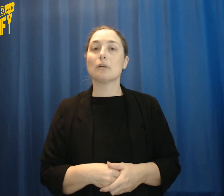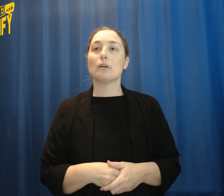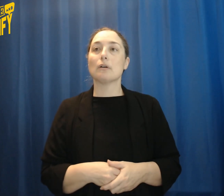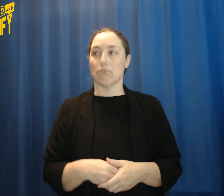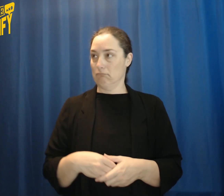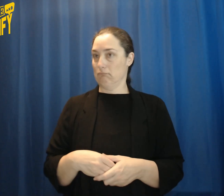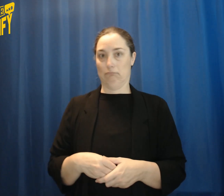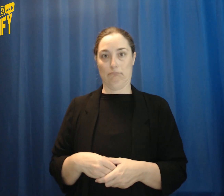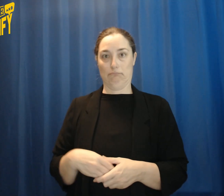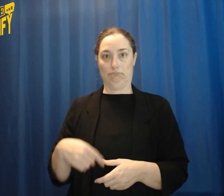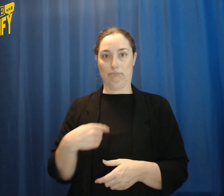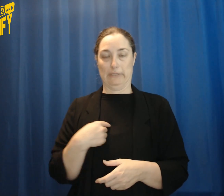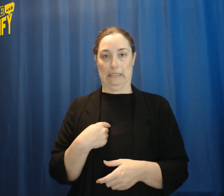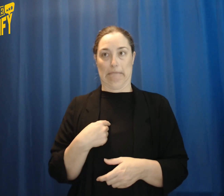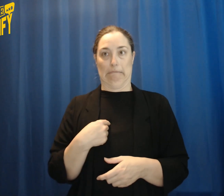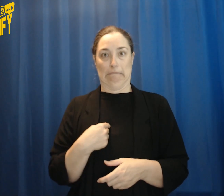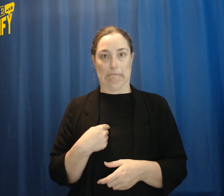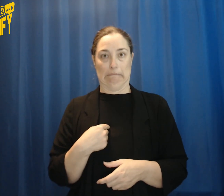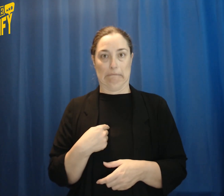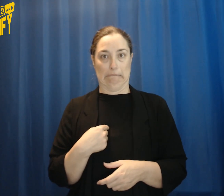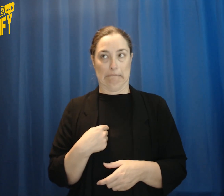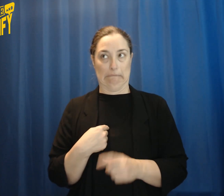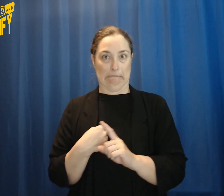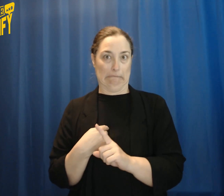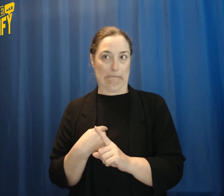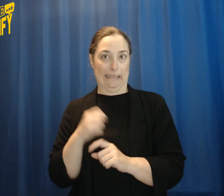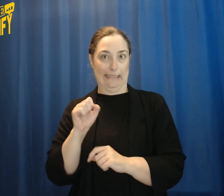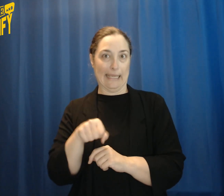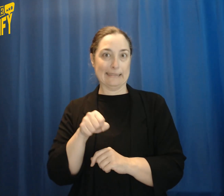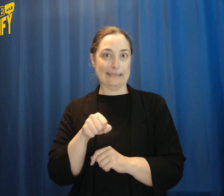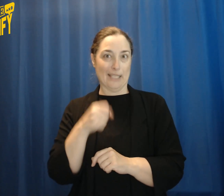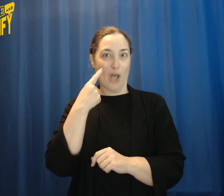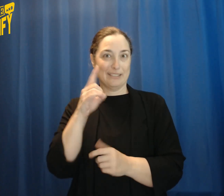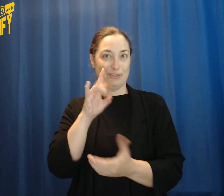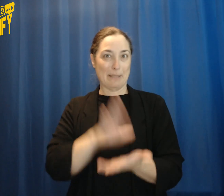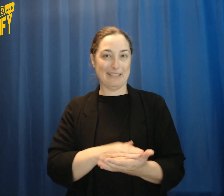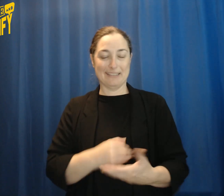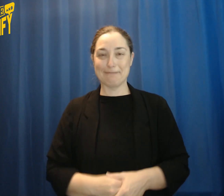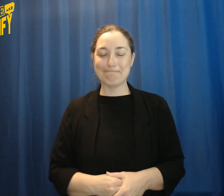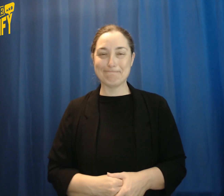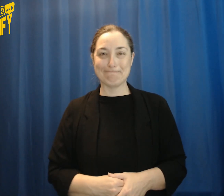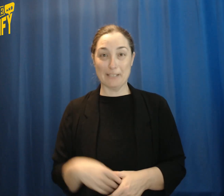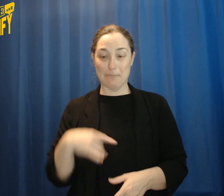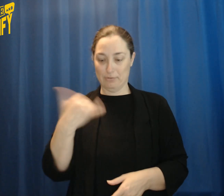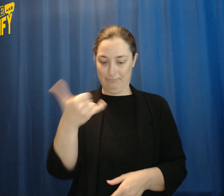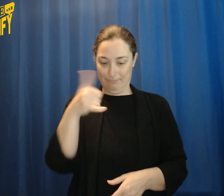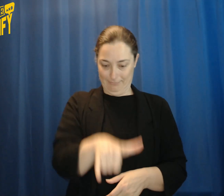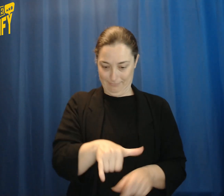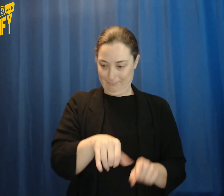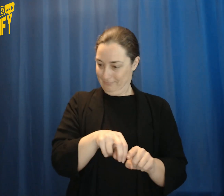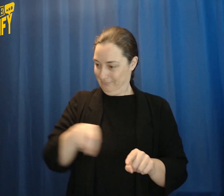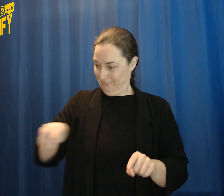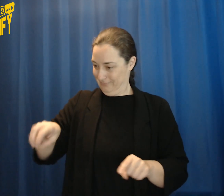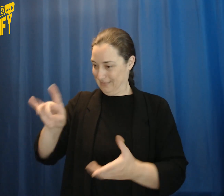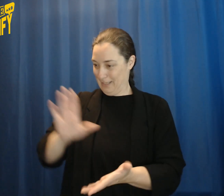said, I'll see you in 10 minutes. Because that's how long it was going to take me to walk from the College of the Arts to the